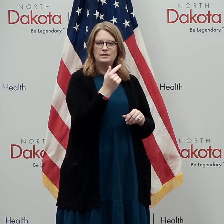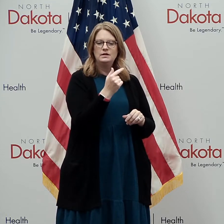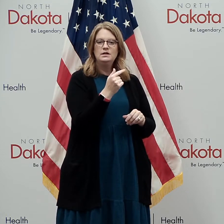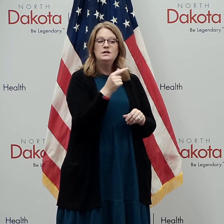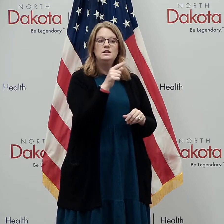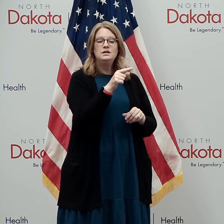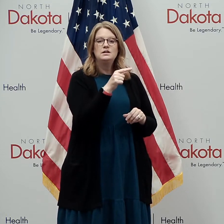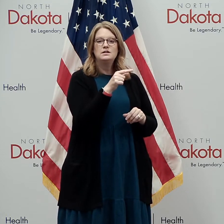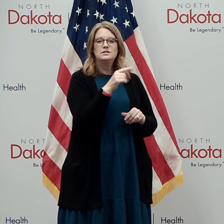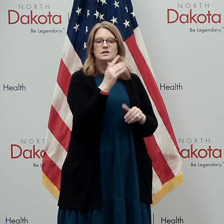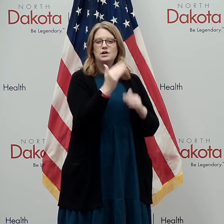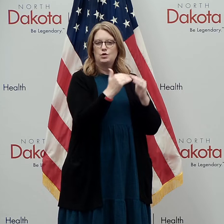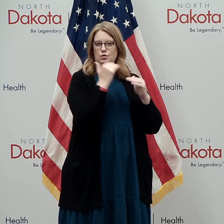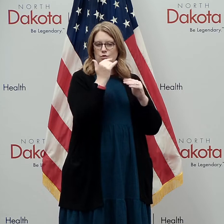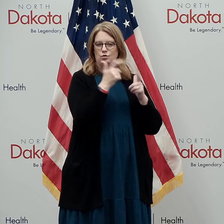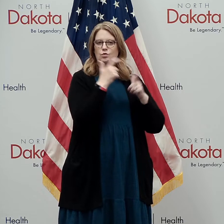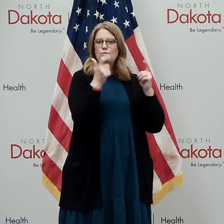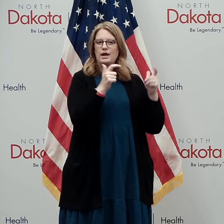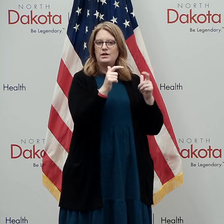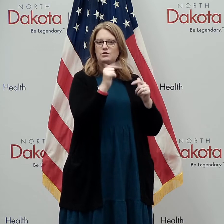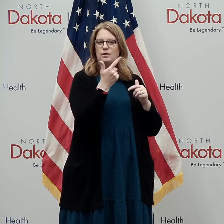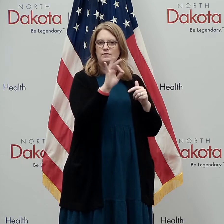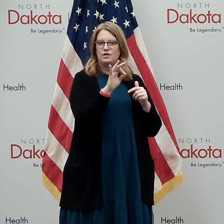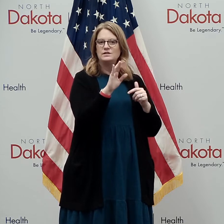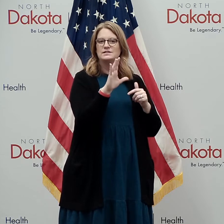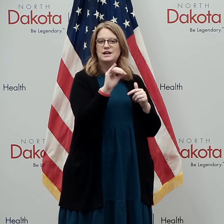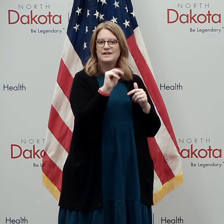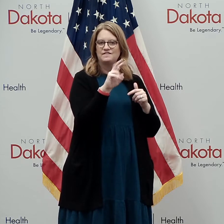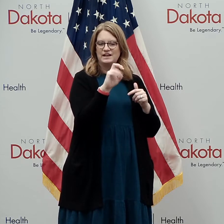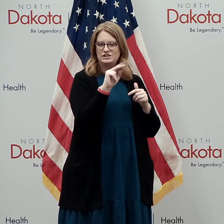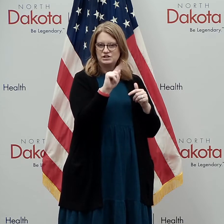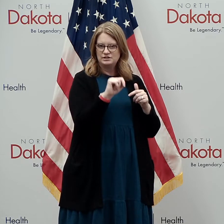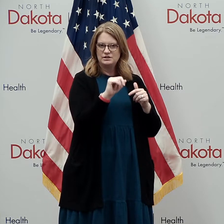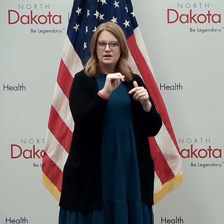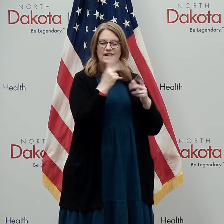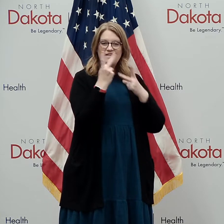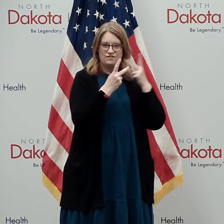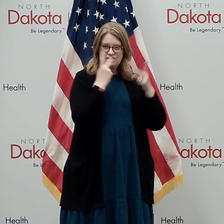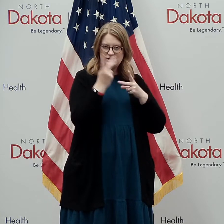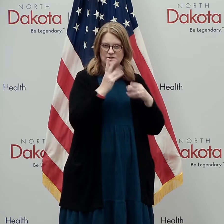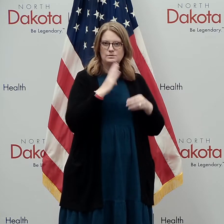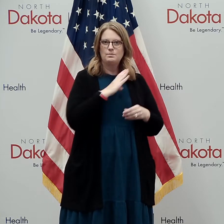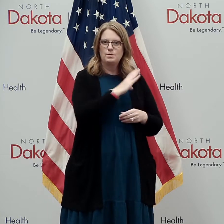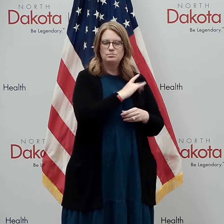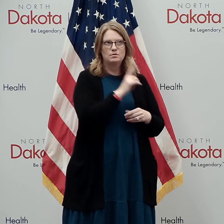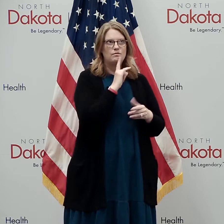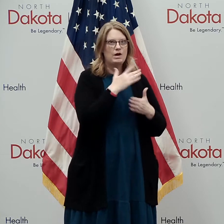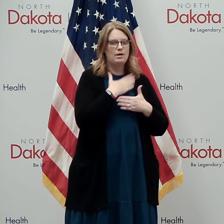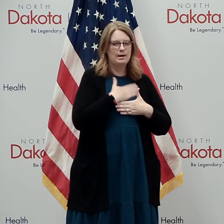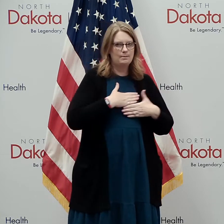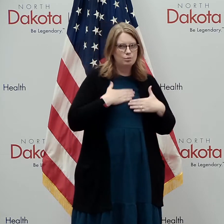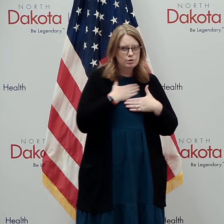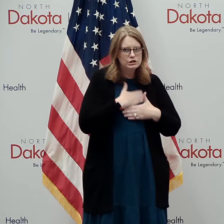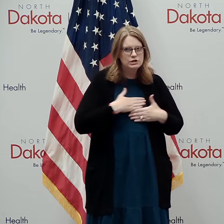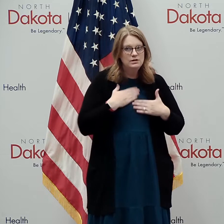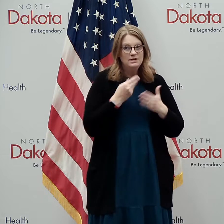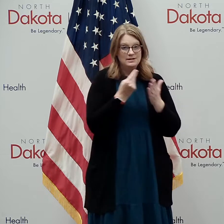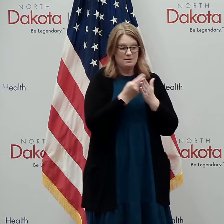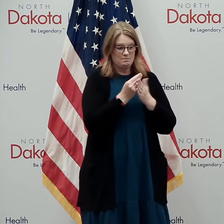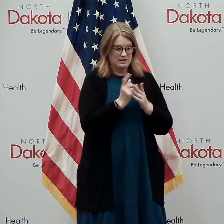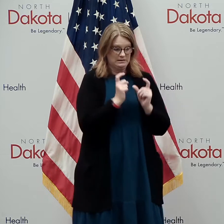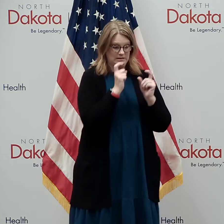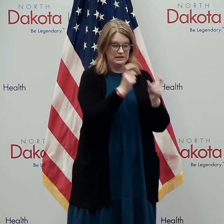"The Greater Grand Forks Convention and Visitors Bureau is so appreciative of the Economic Resiliency Grant. The funds that were awarded